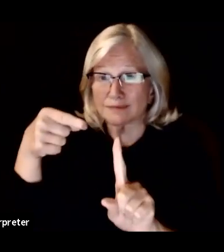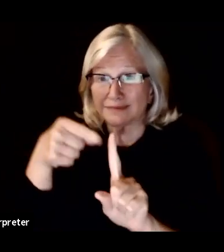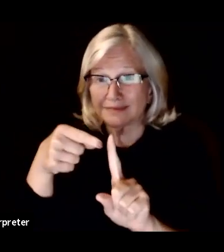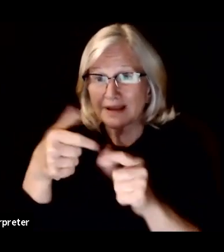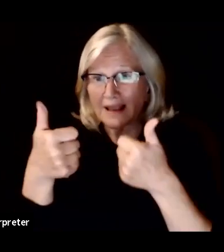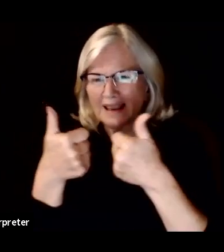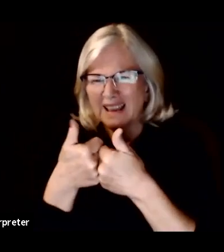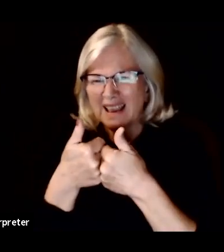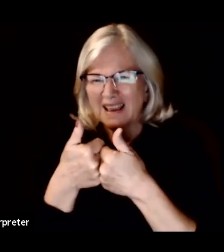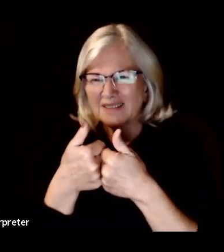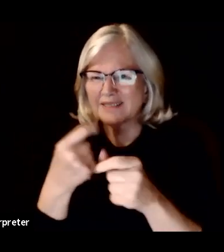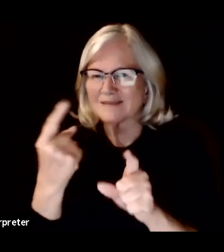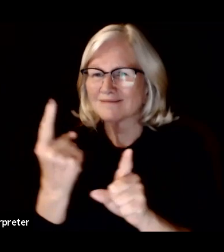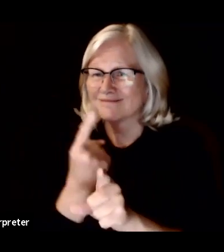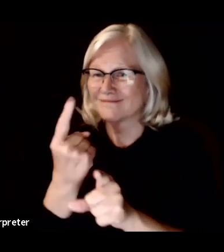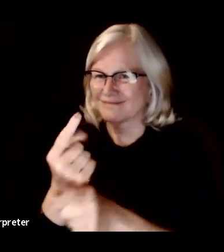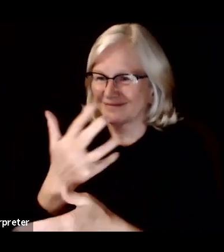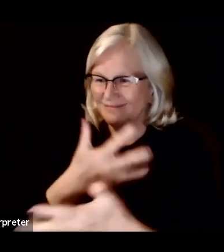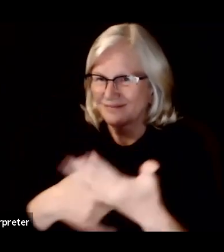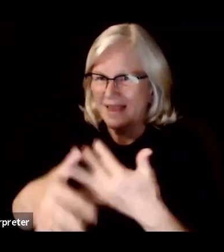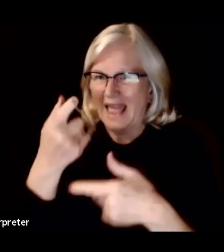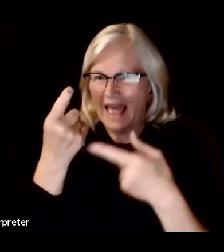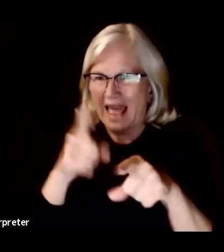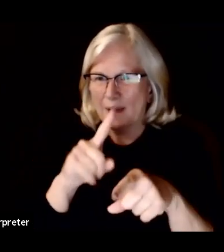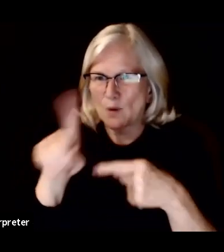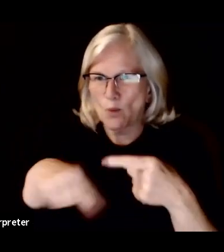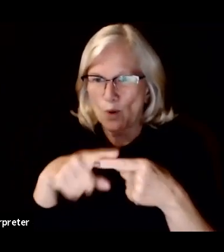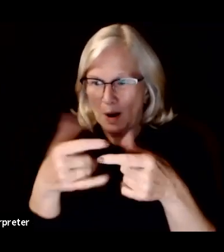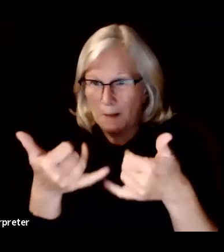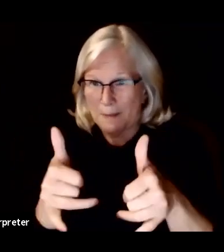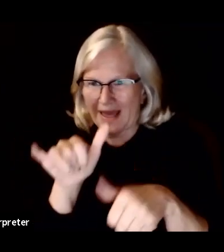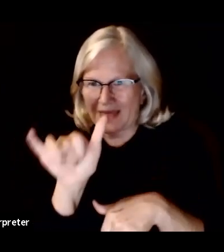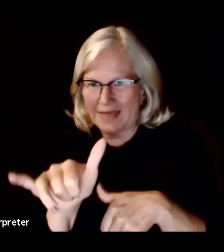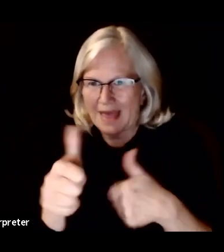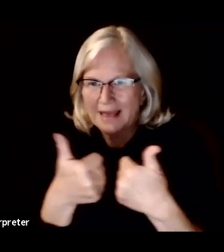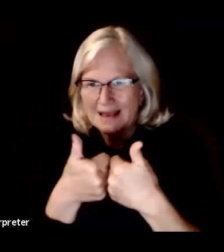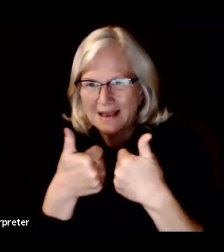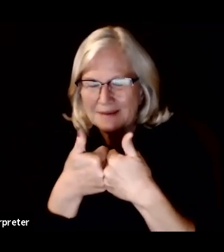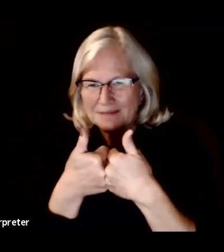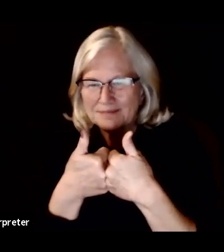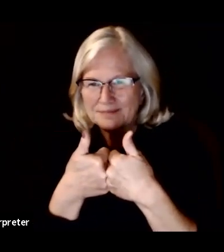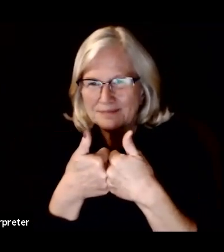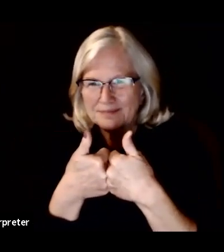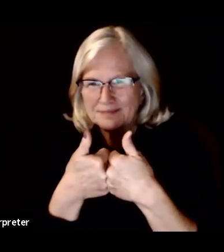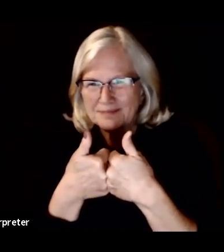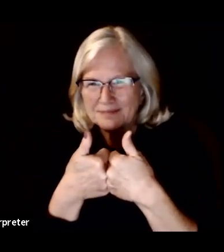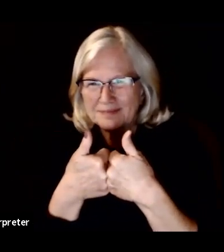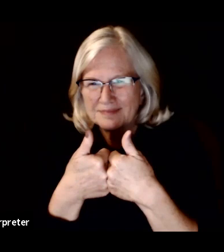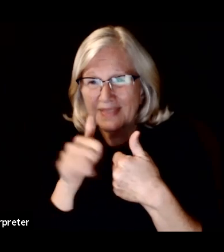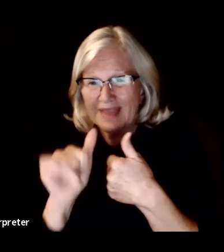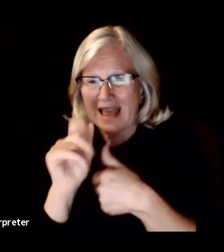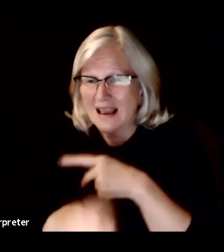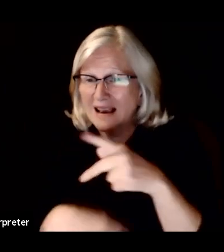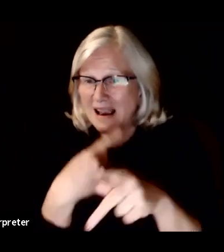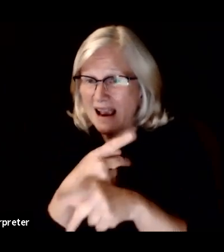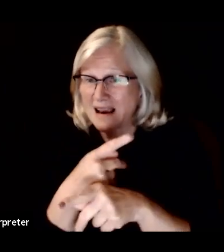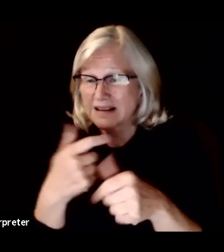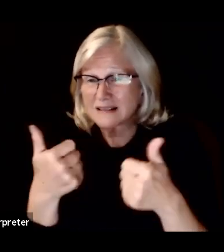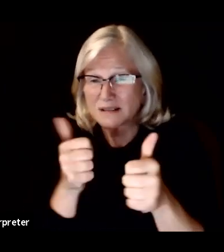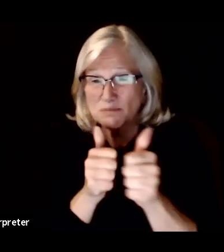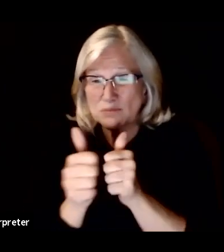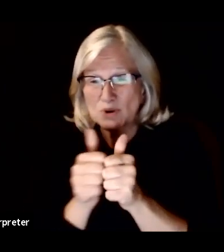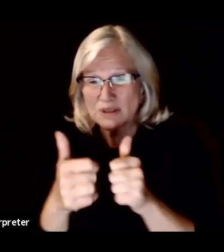if indeed we start to see more of these kinds of athletic events, it's just going to be extra important that